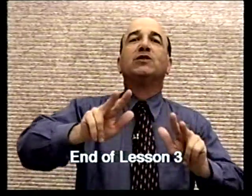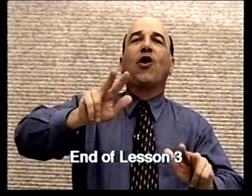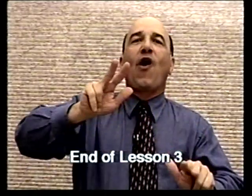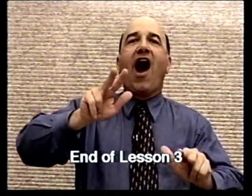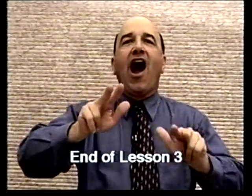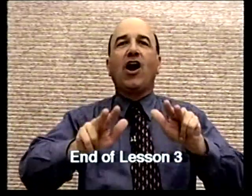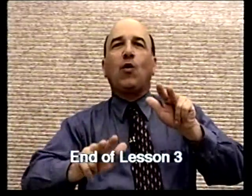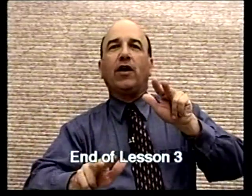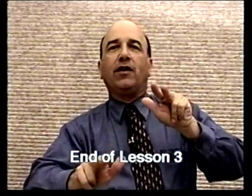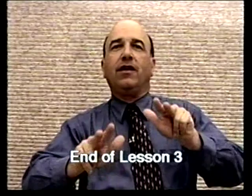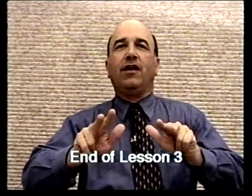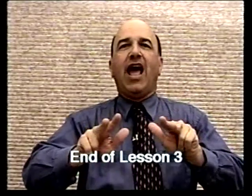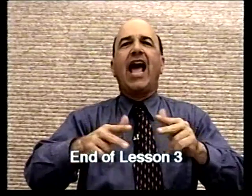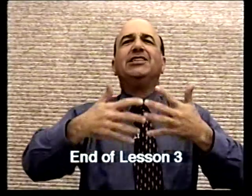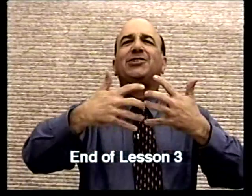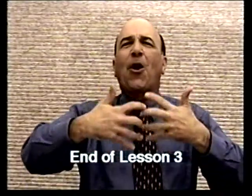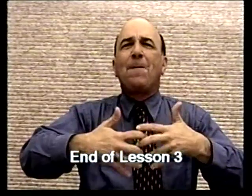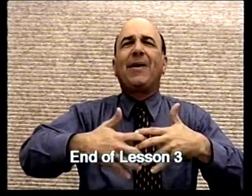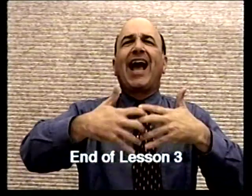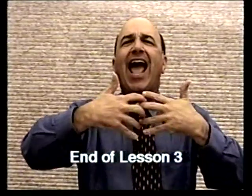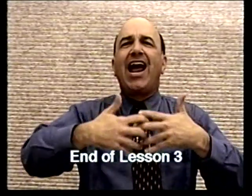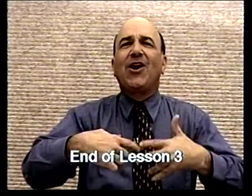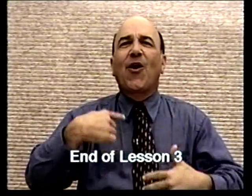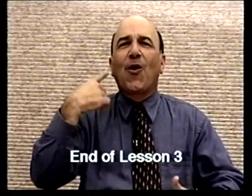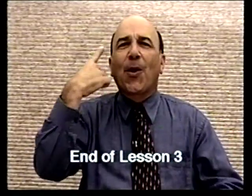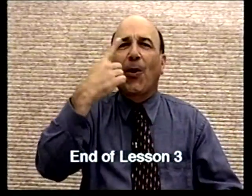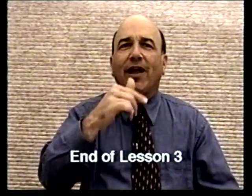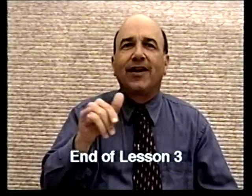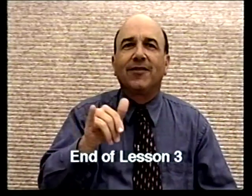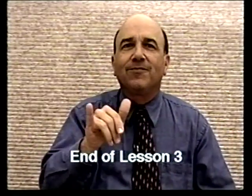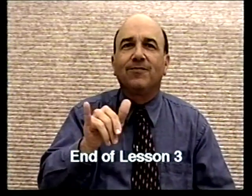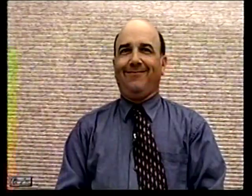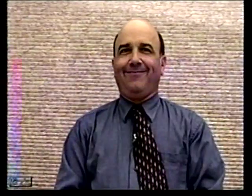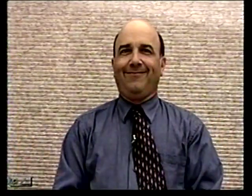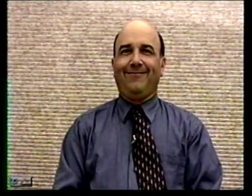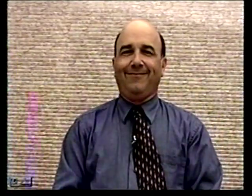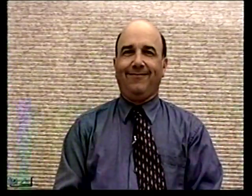so awkward and so mechanical looking.